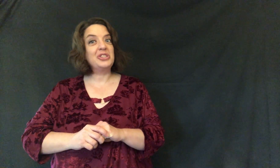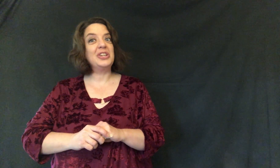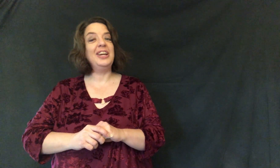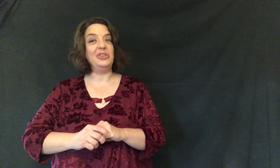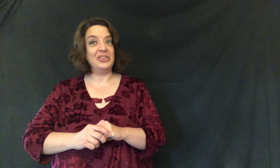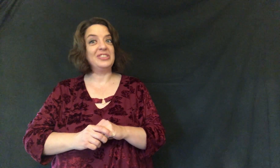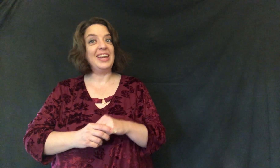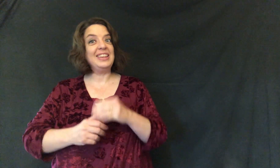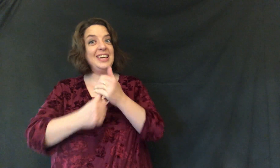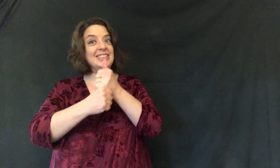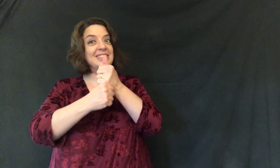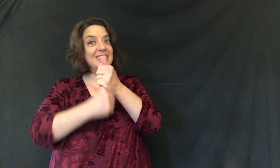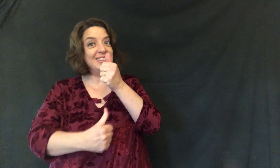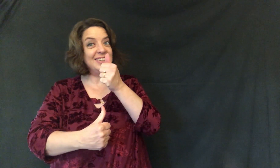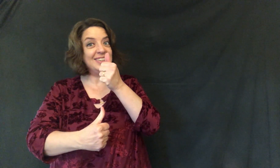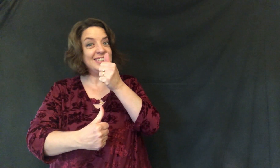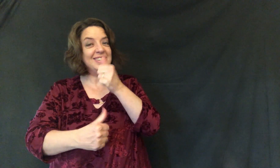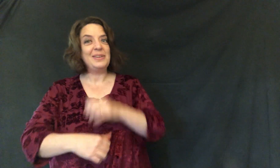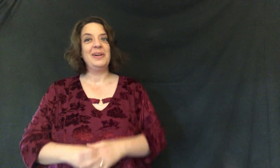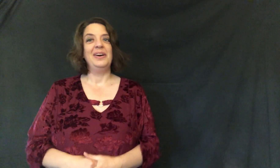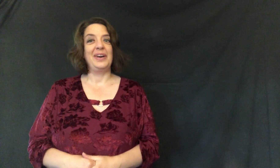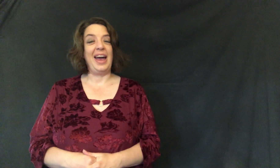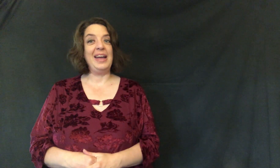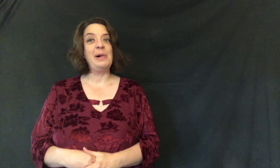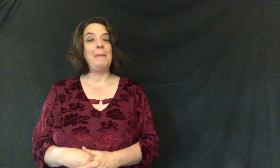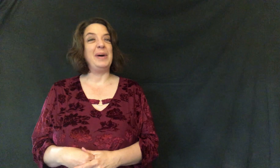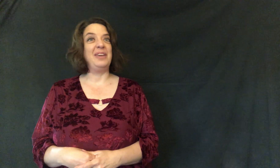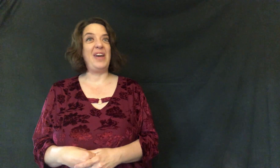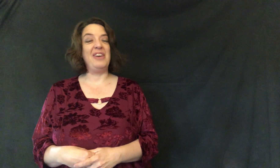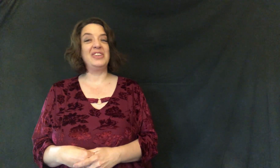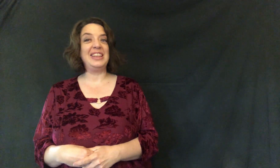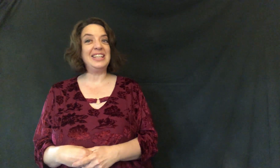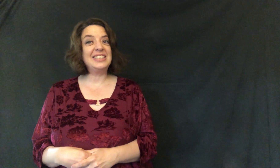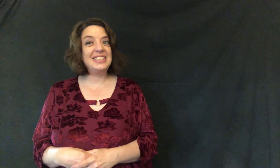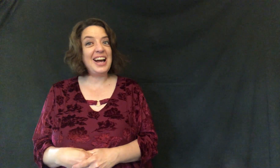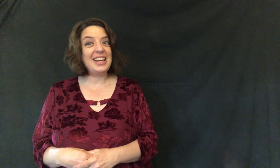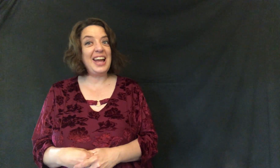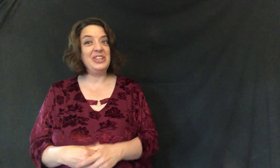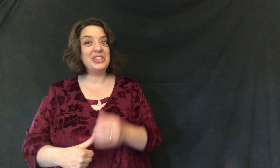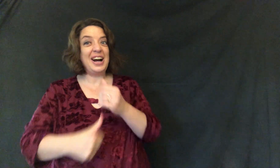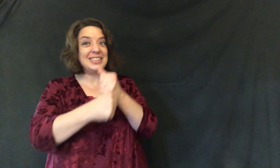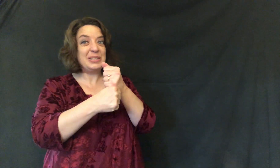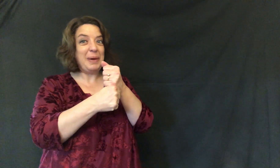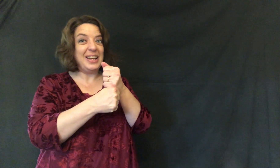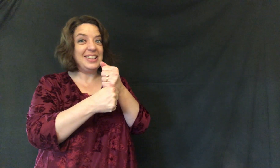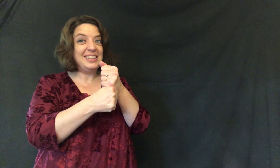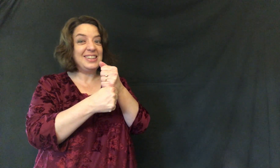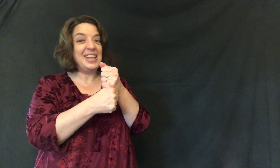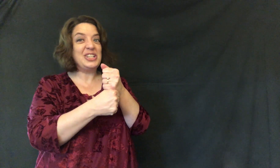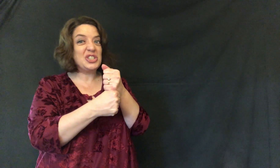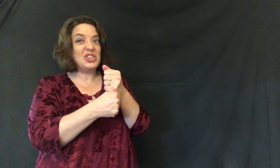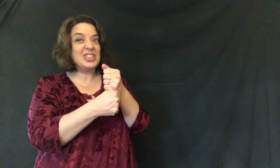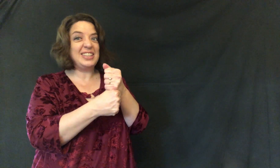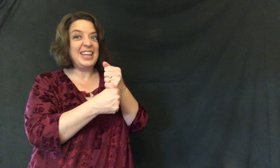functioning looks like this, okay? But if everything's stuck and you're constipated, then it just looks like